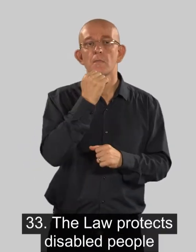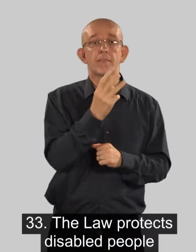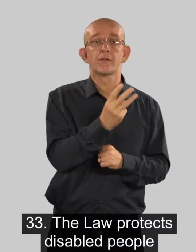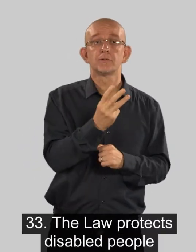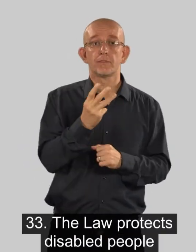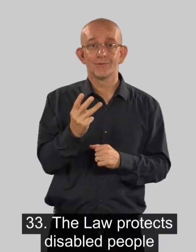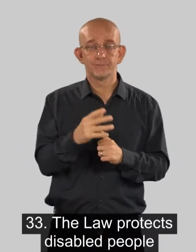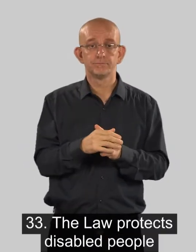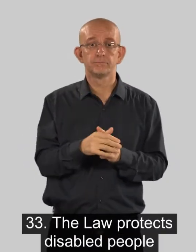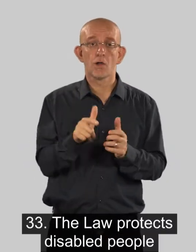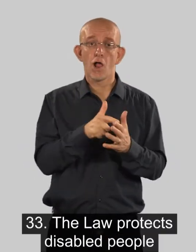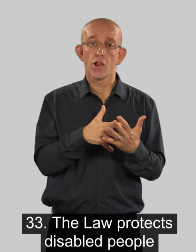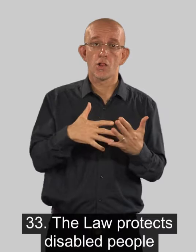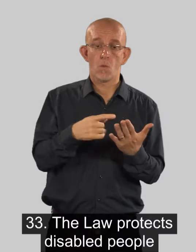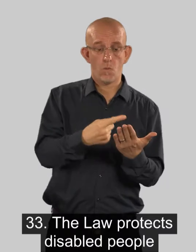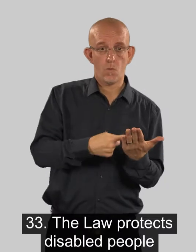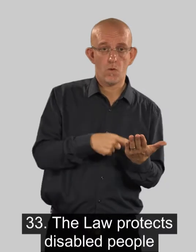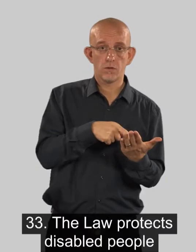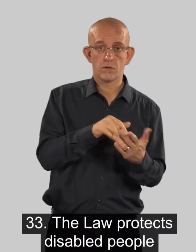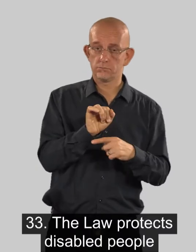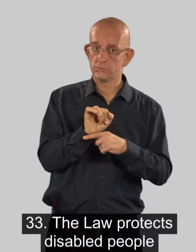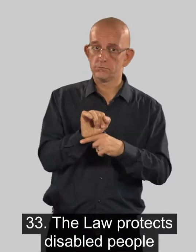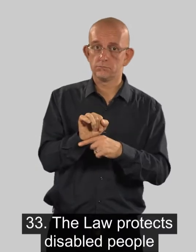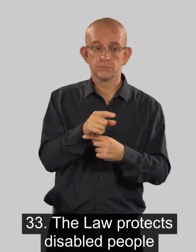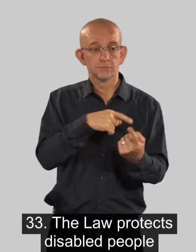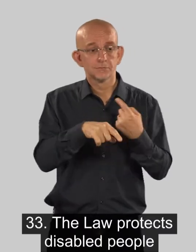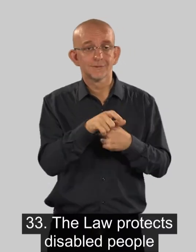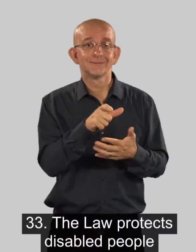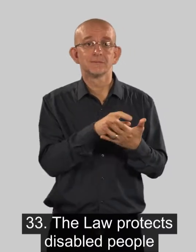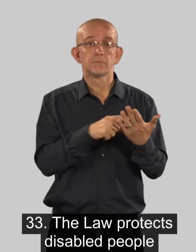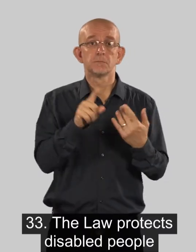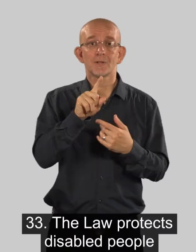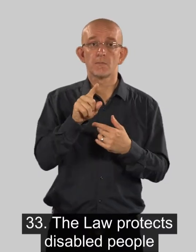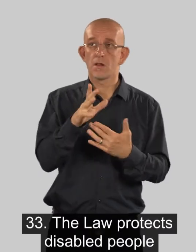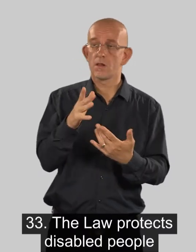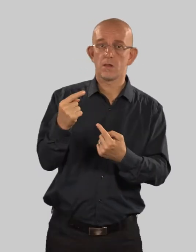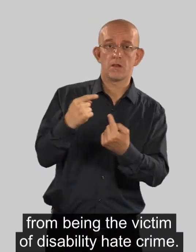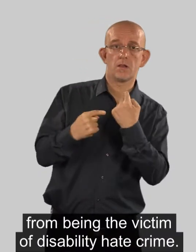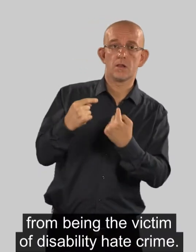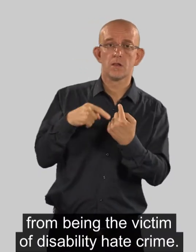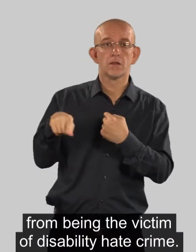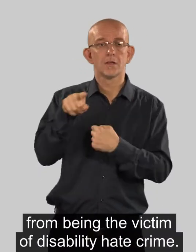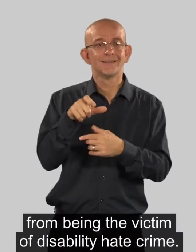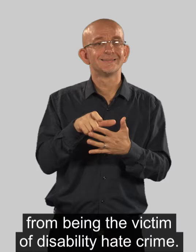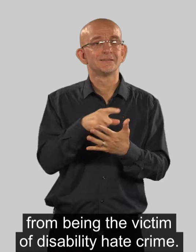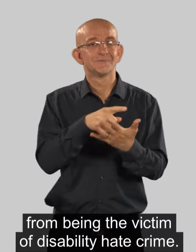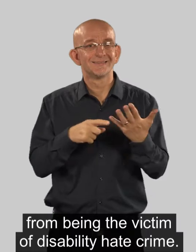33. The law protects disabled people from being the victim of disability hate